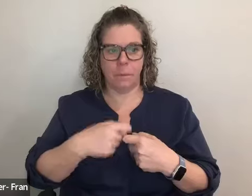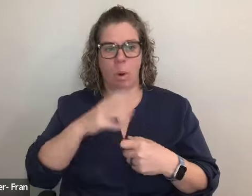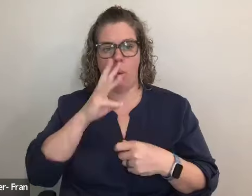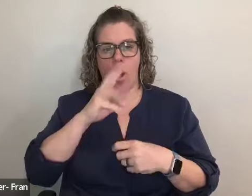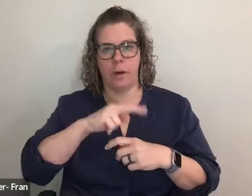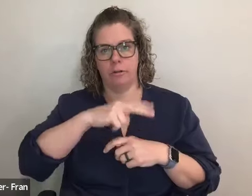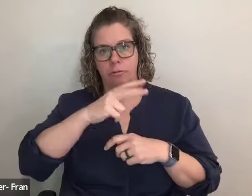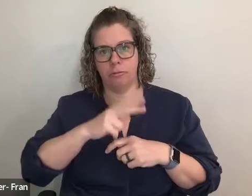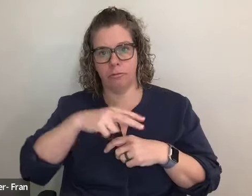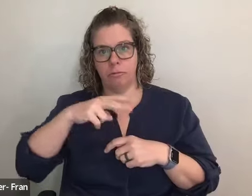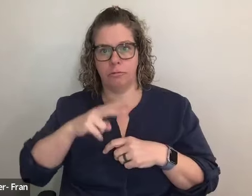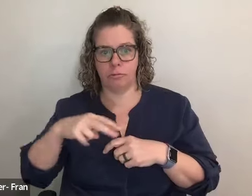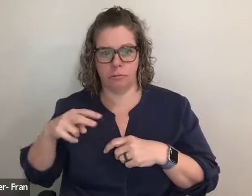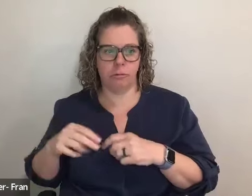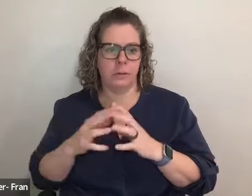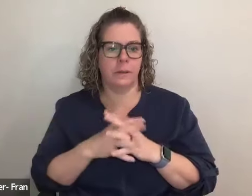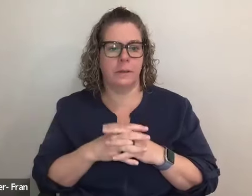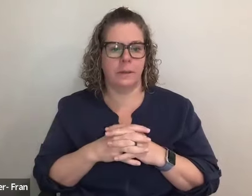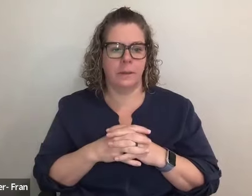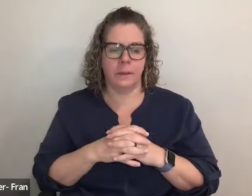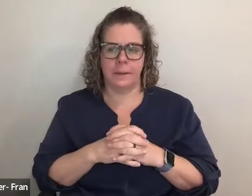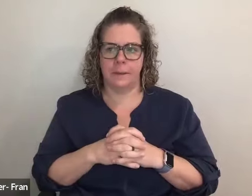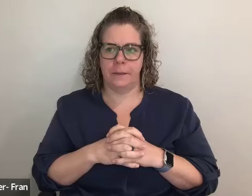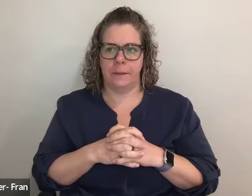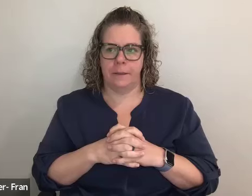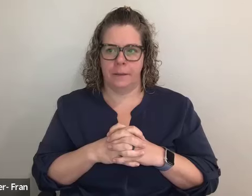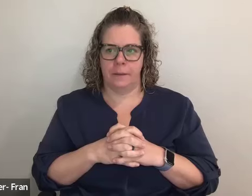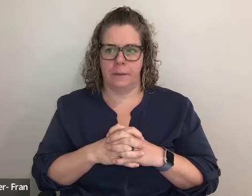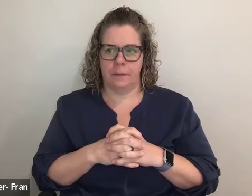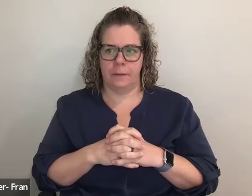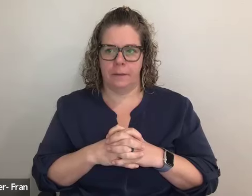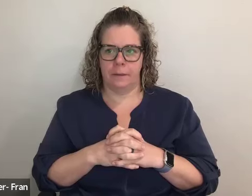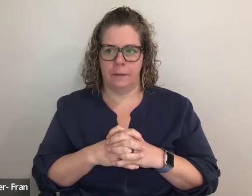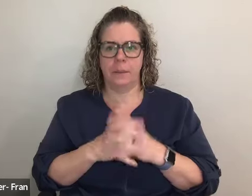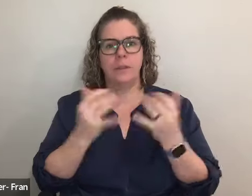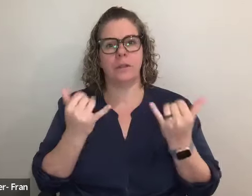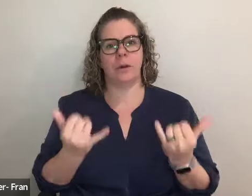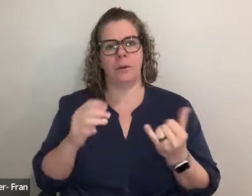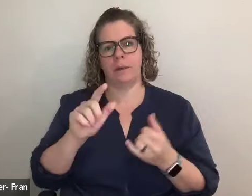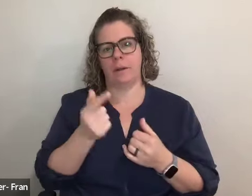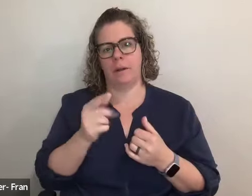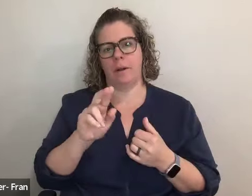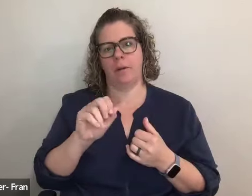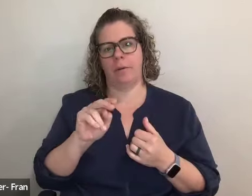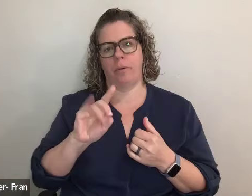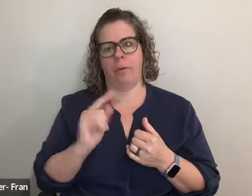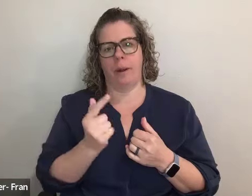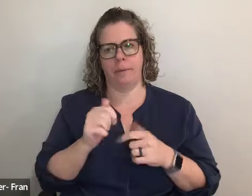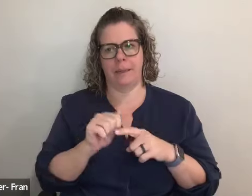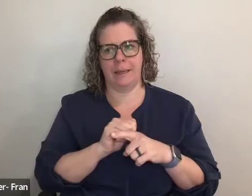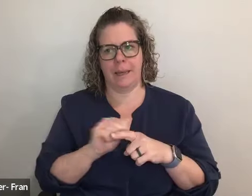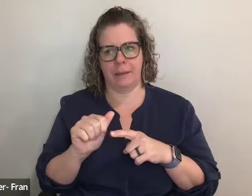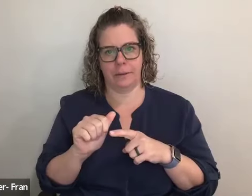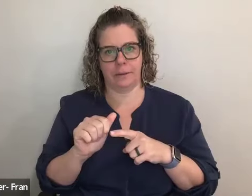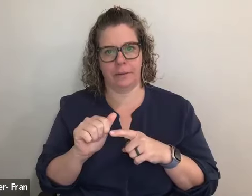All right. And yeah, I think, okay, I'll do a grounding exercise and then people can log off if they need to or stay on